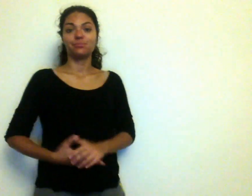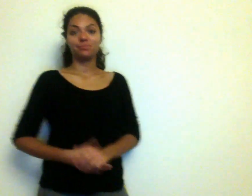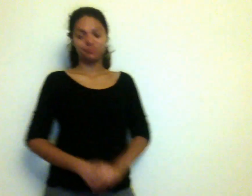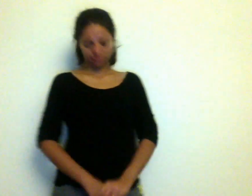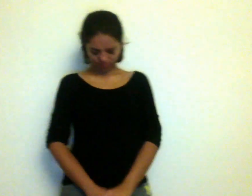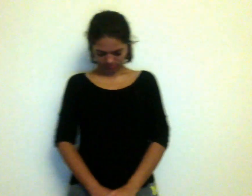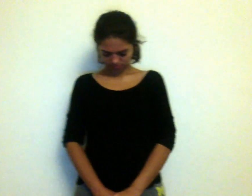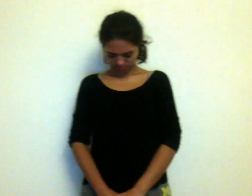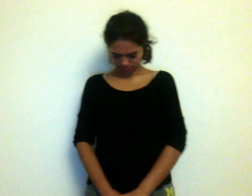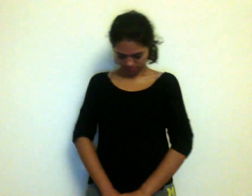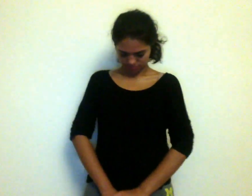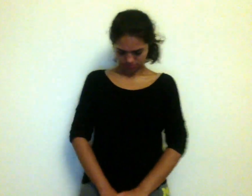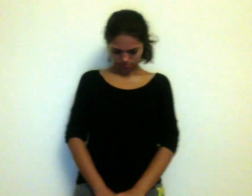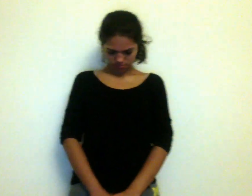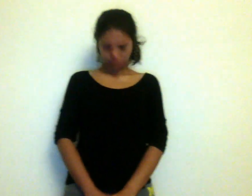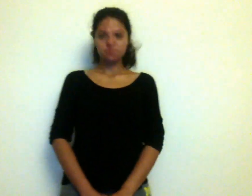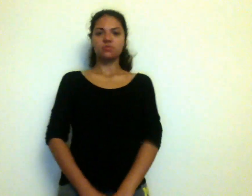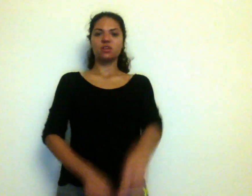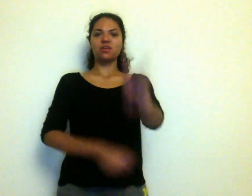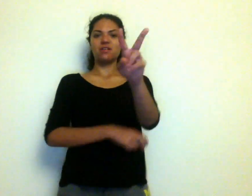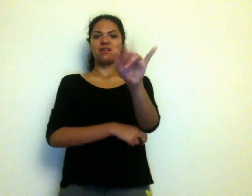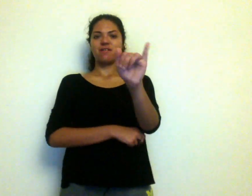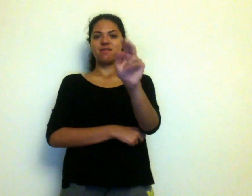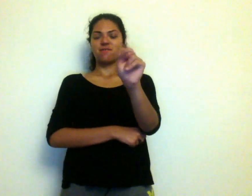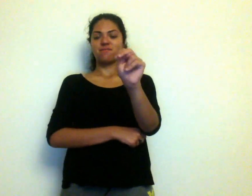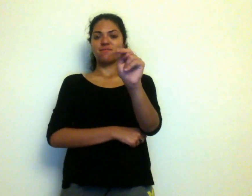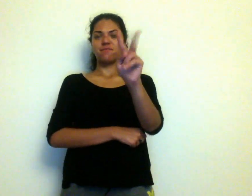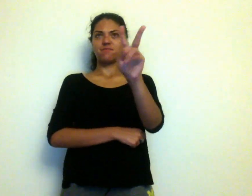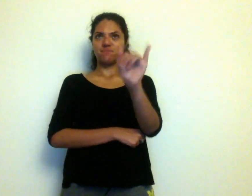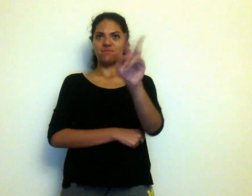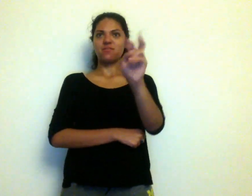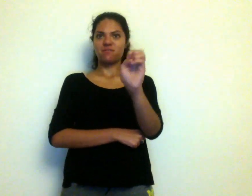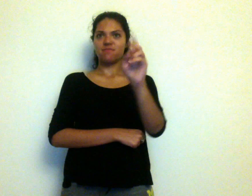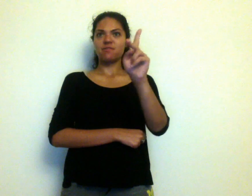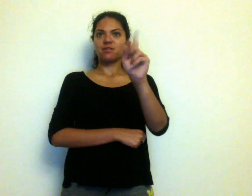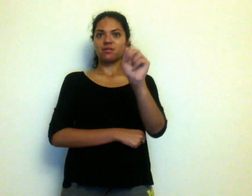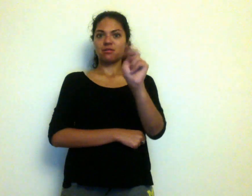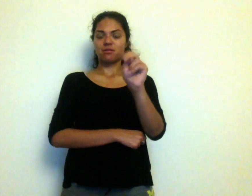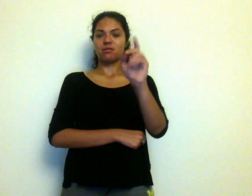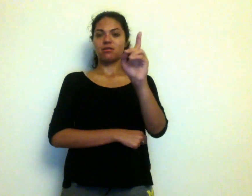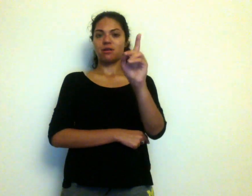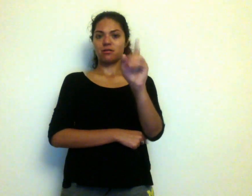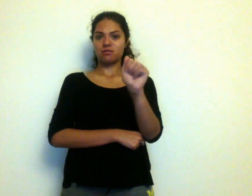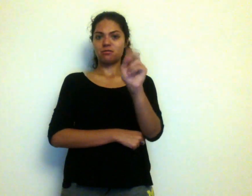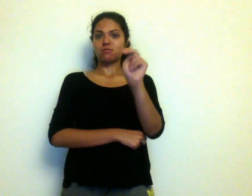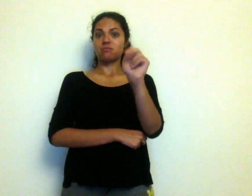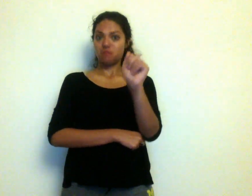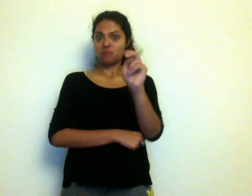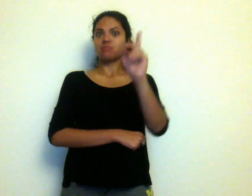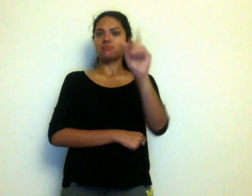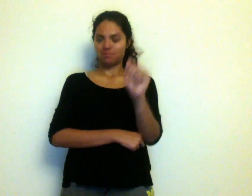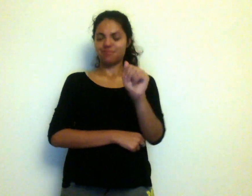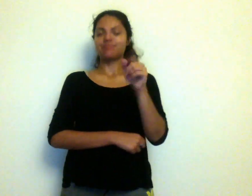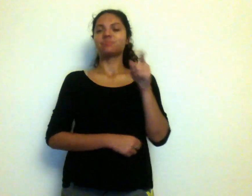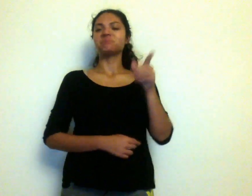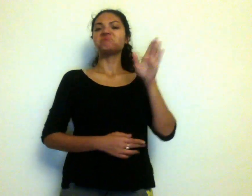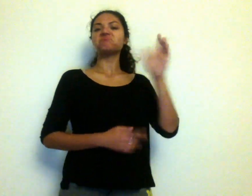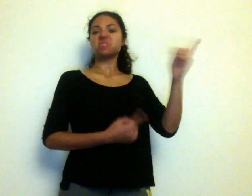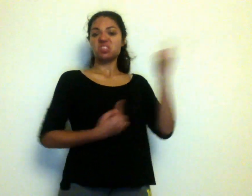Vivekananda became the man who brought Hinduism to America. And what happened when Vivekananda came here in 1893 is what I'm